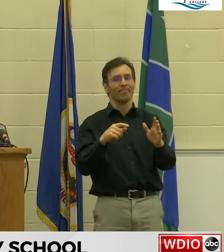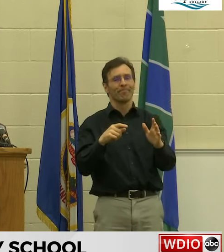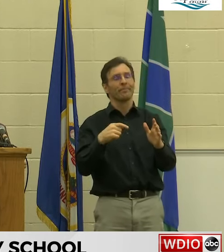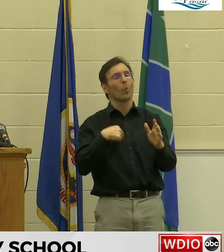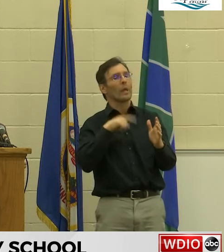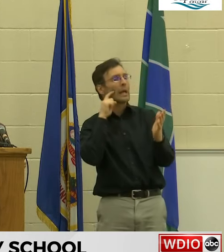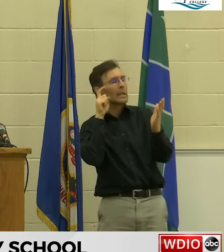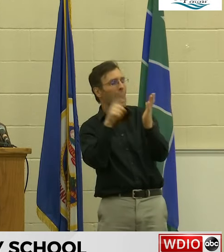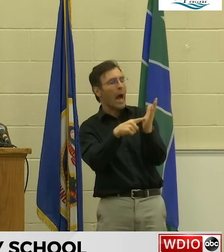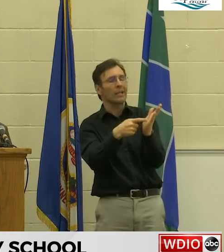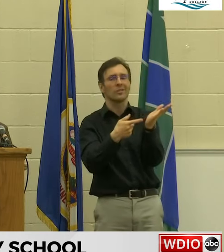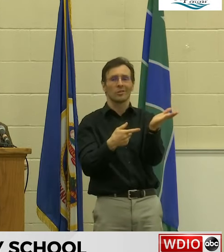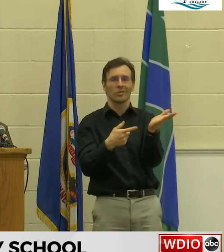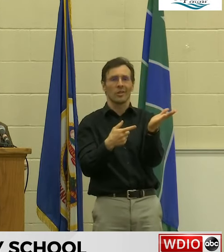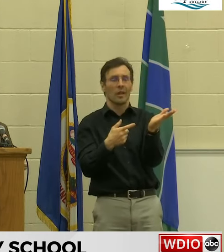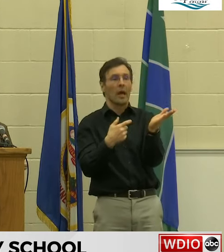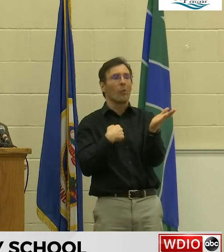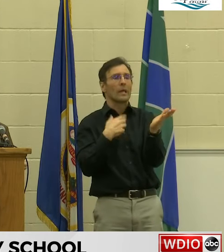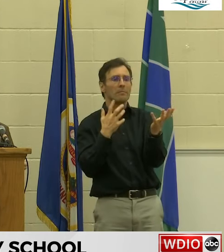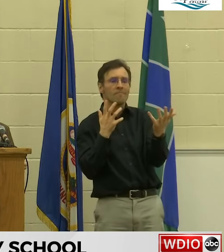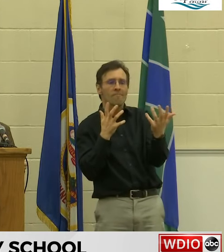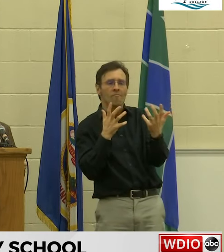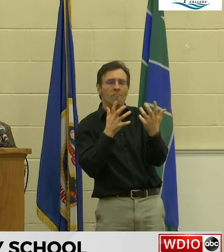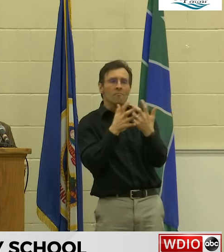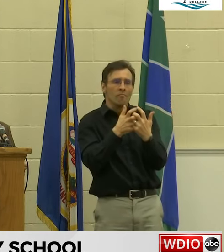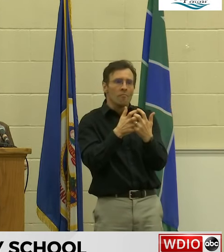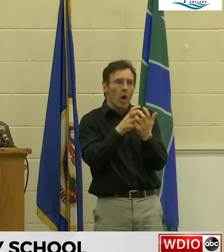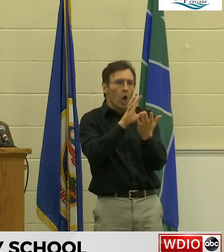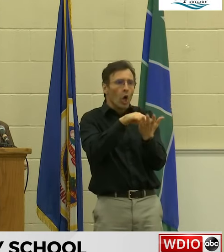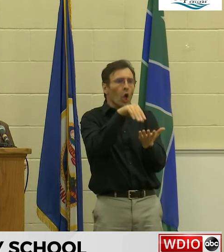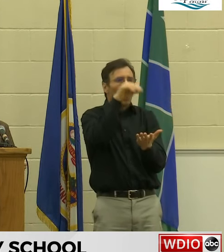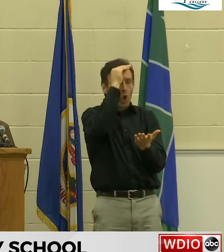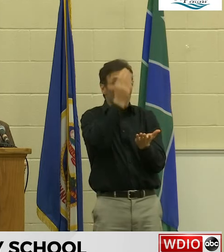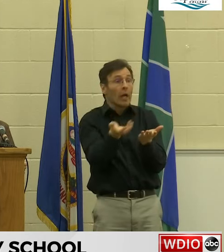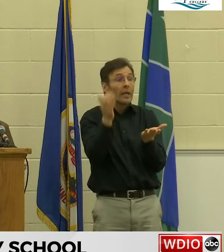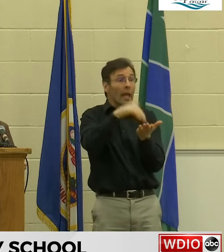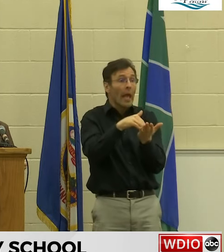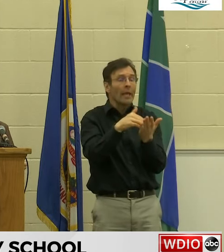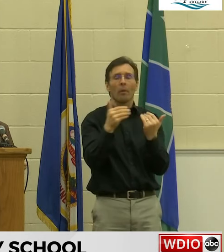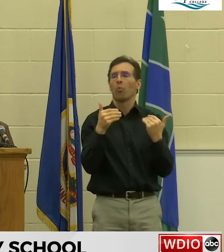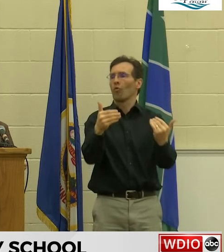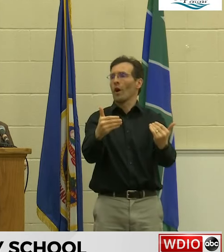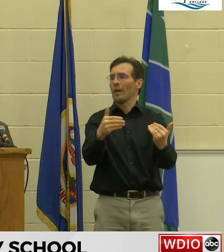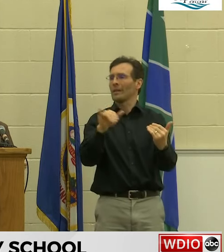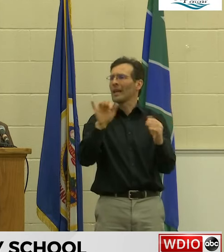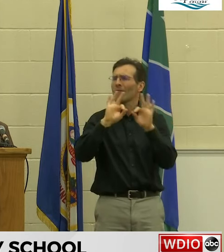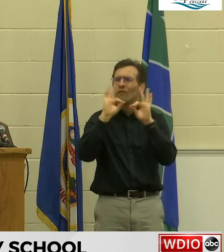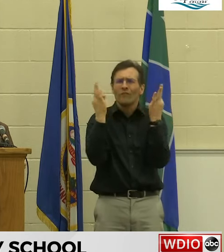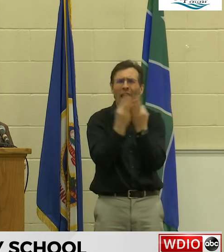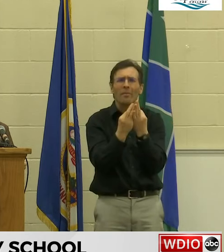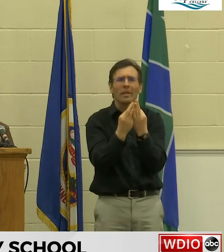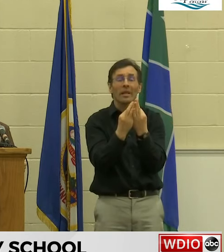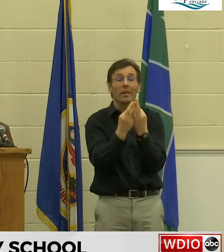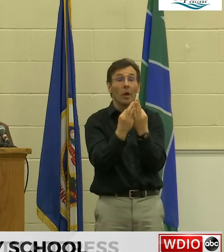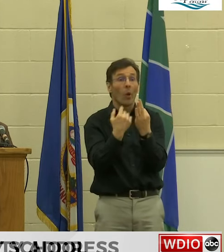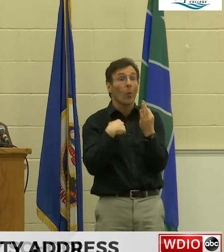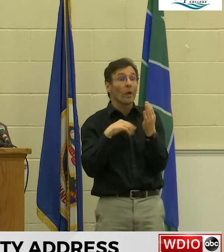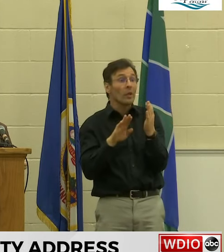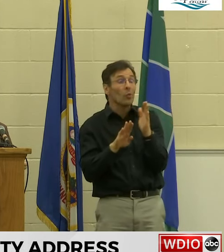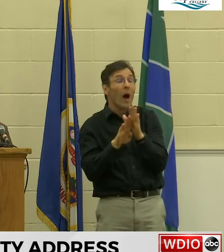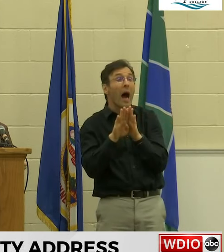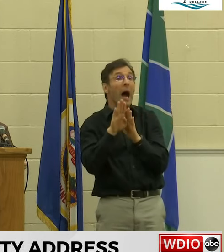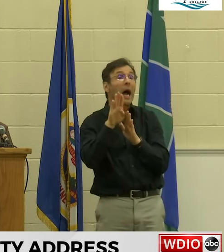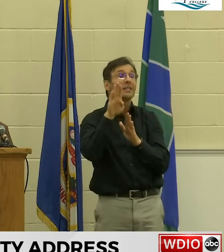and restore or relearn, and we move on, just like a family. We rise,